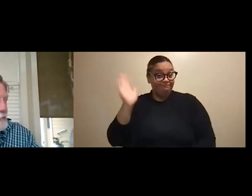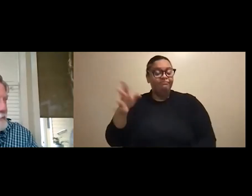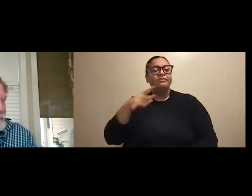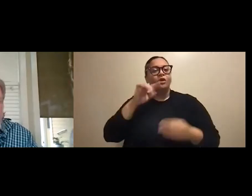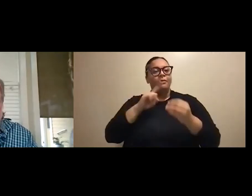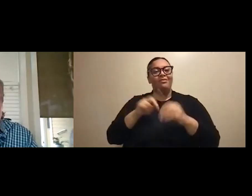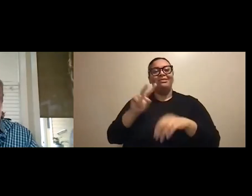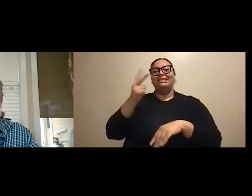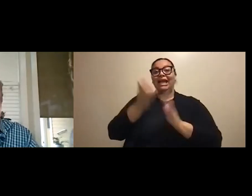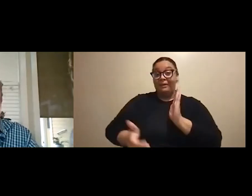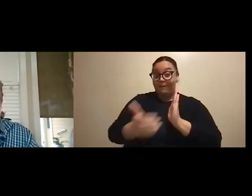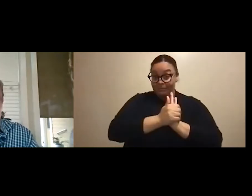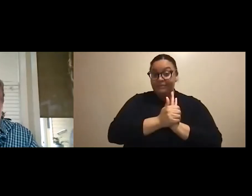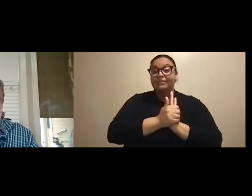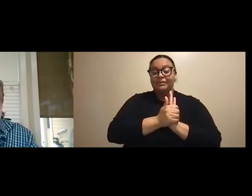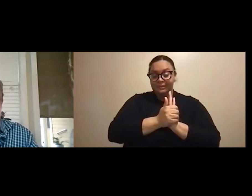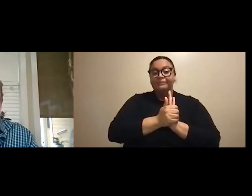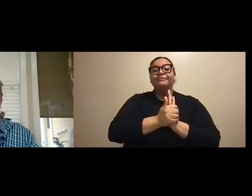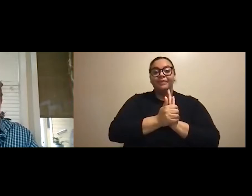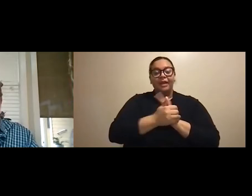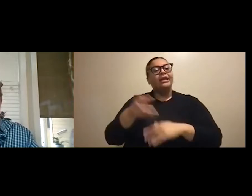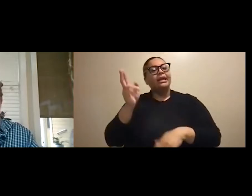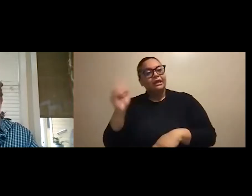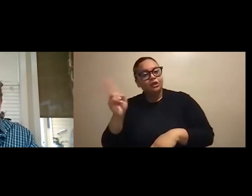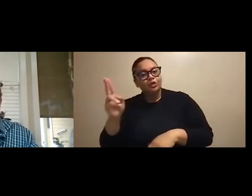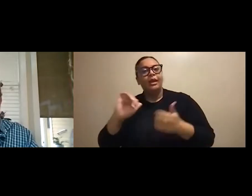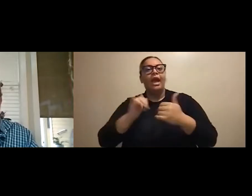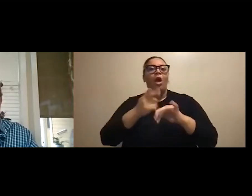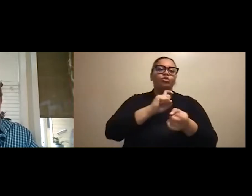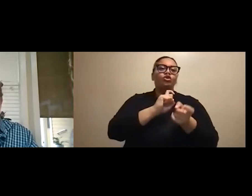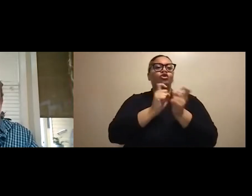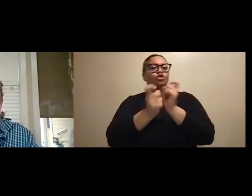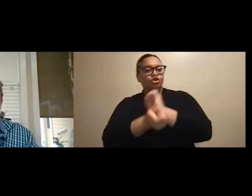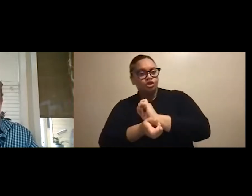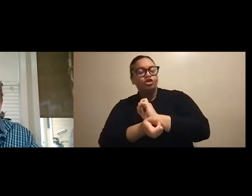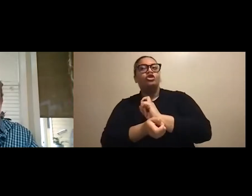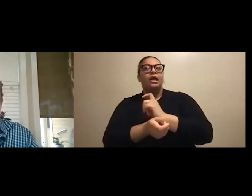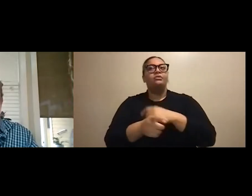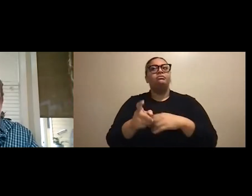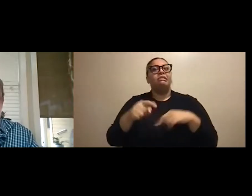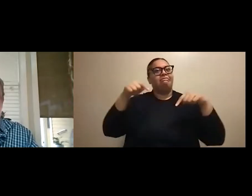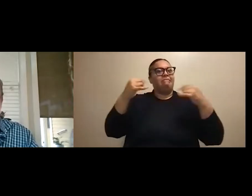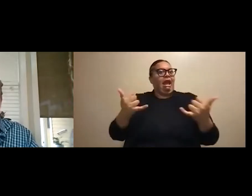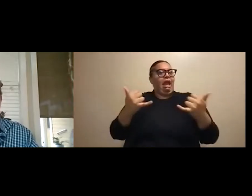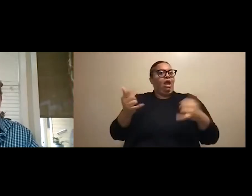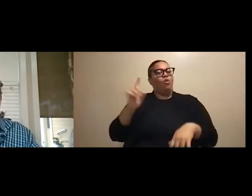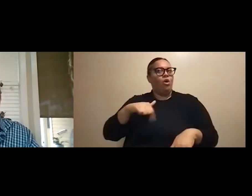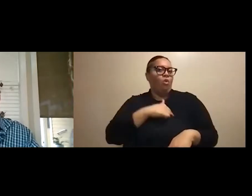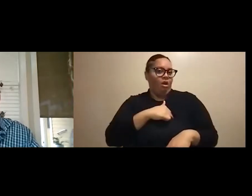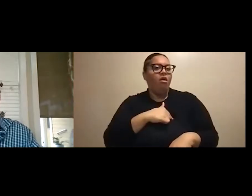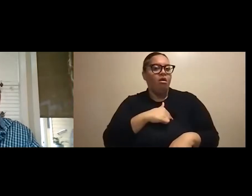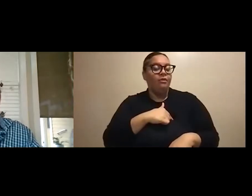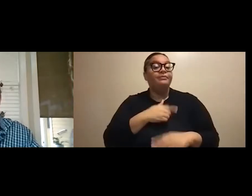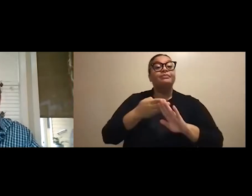Amendment and how it's the history of it, how it's evolved, and where we are now with the Second Amendment. Before coming